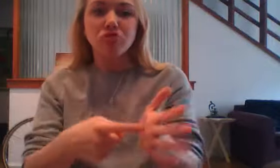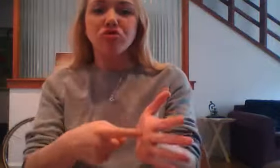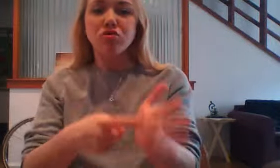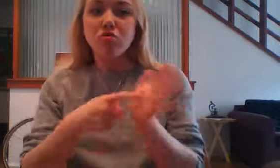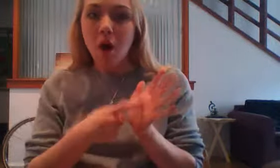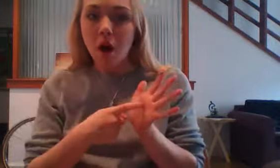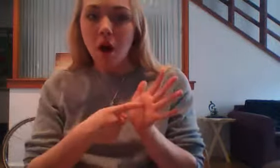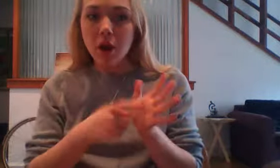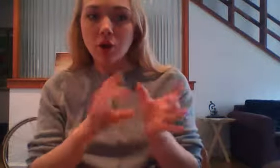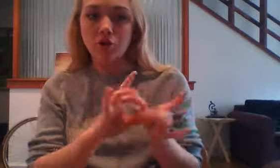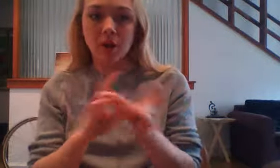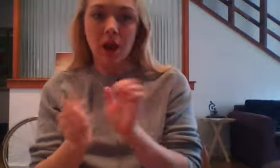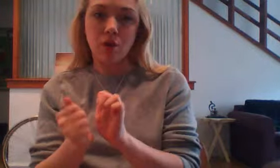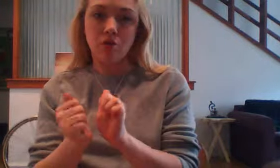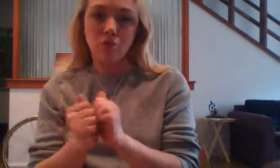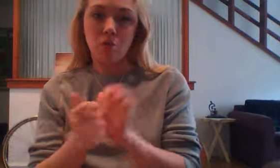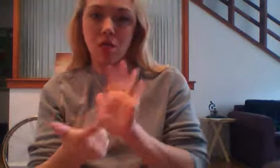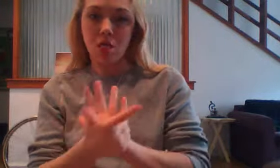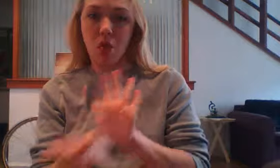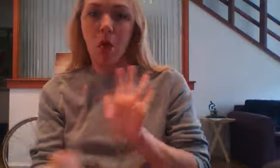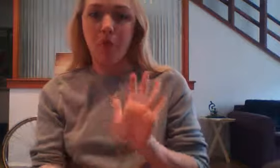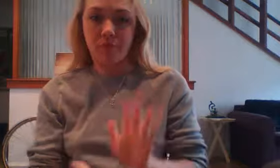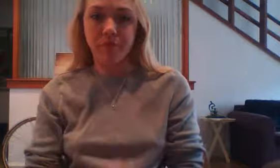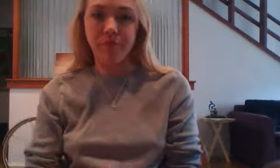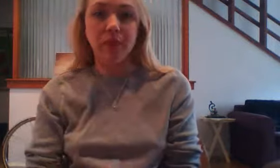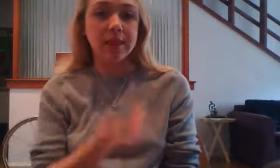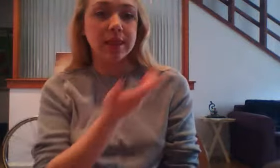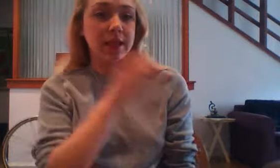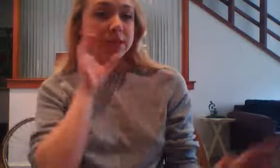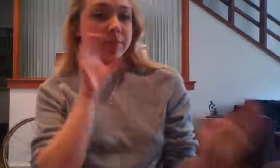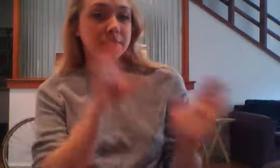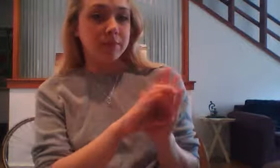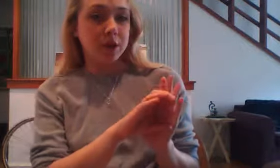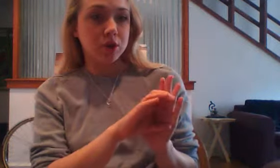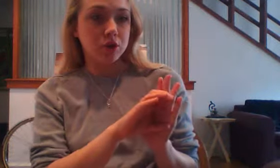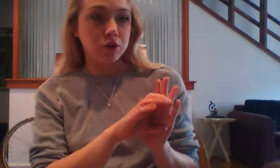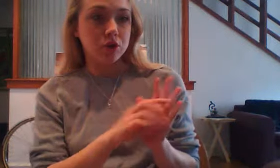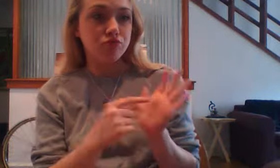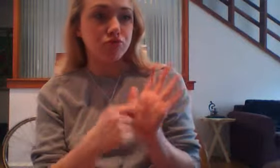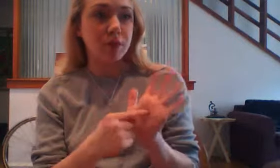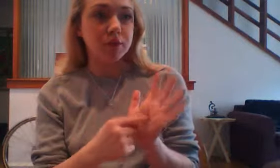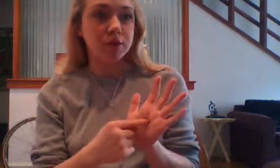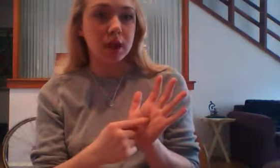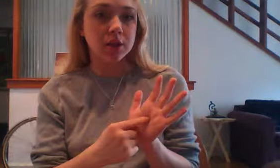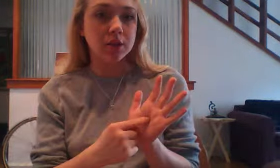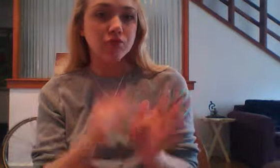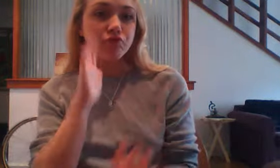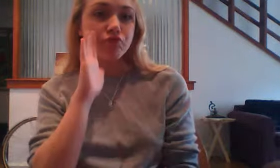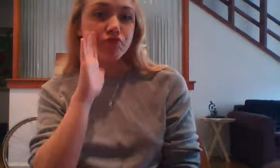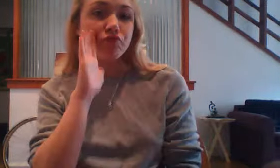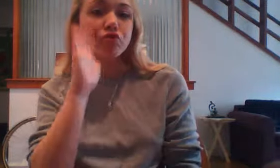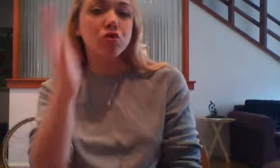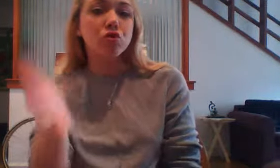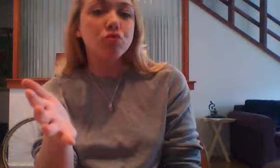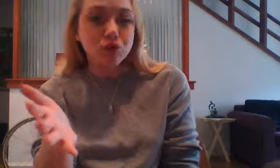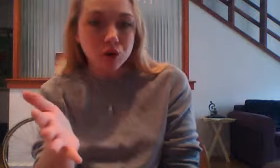law. This image to me represents where we're going as a field. And when I say field, I'm talking specifically about disability